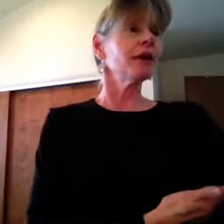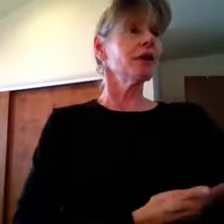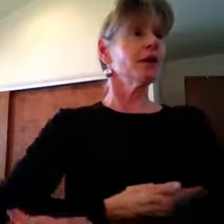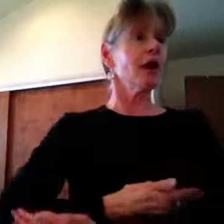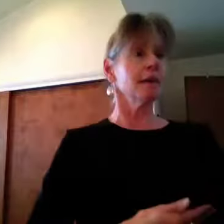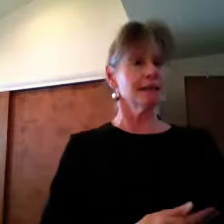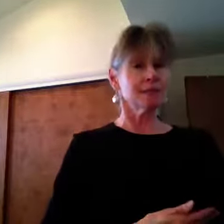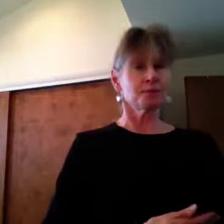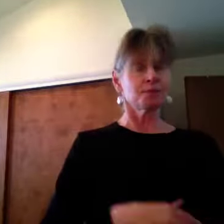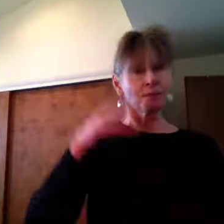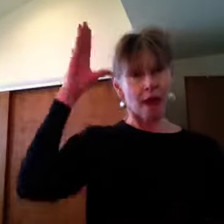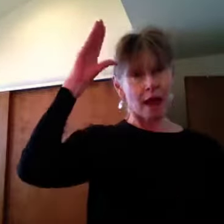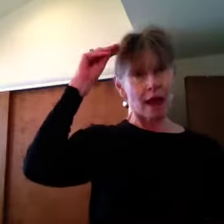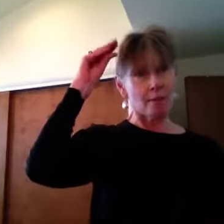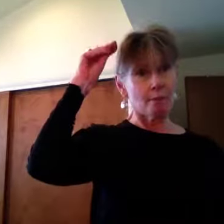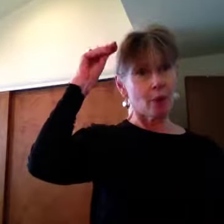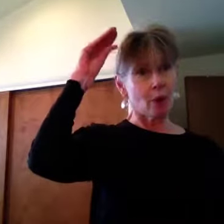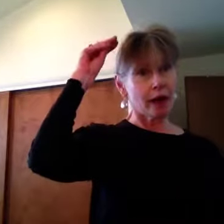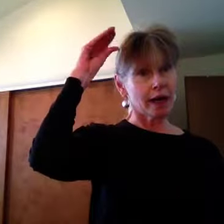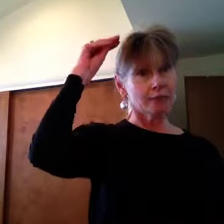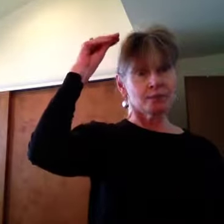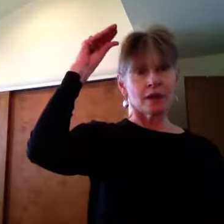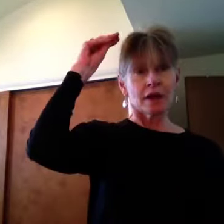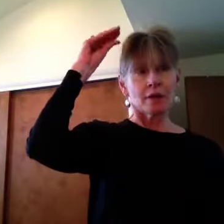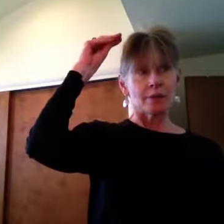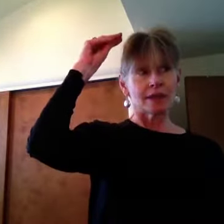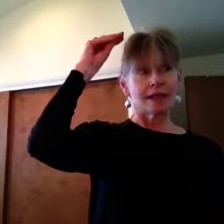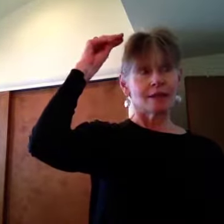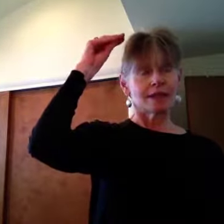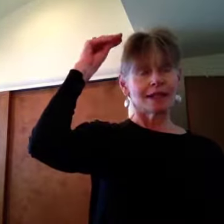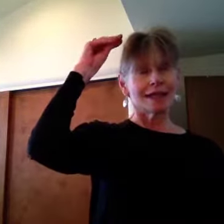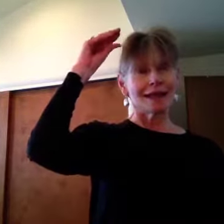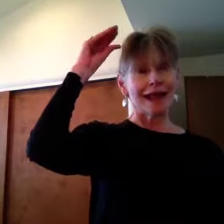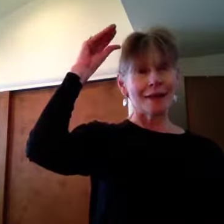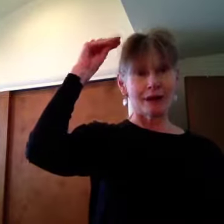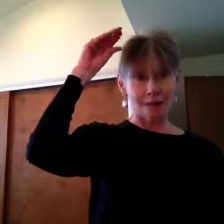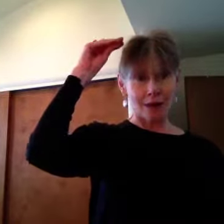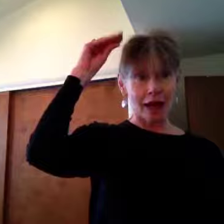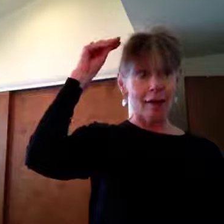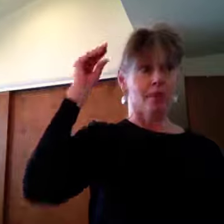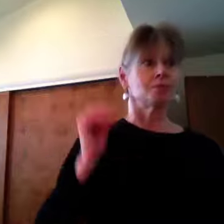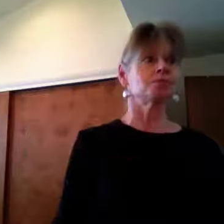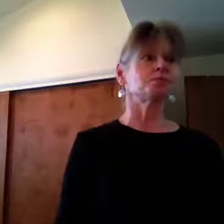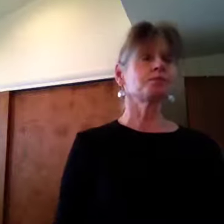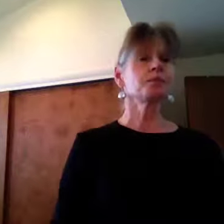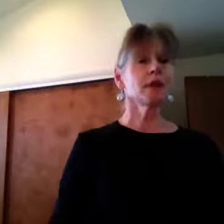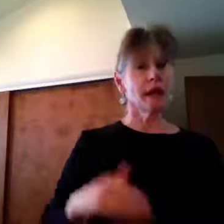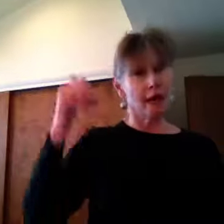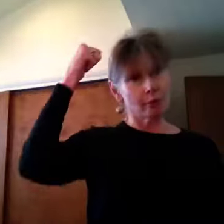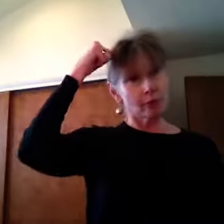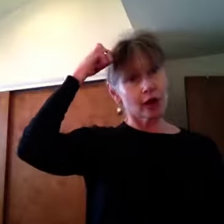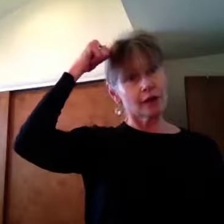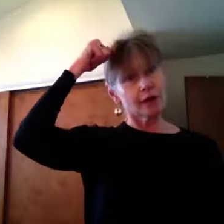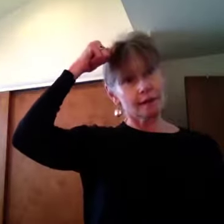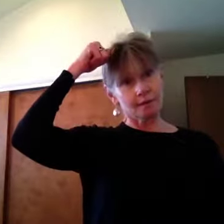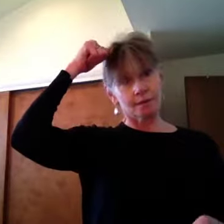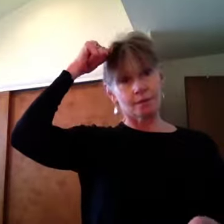in your arms, and boy, representing a baseball cap, and then brother